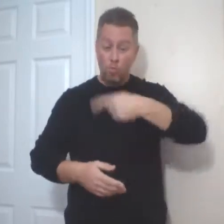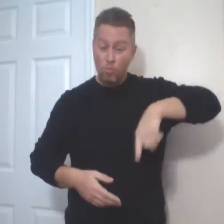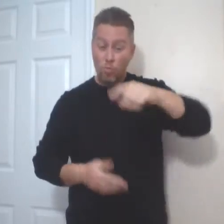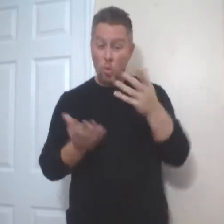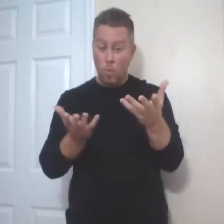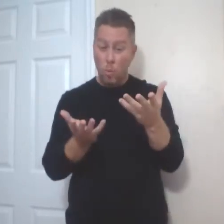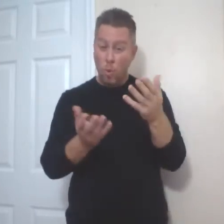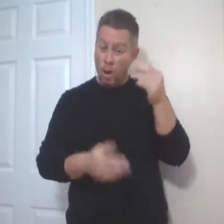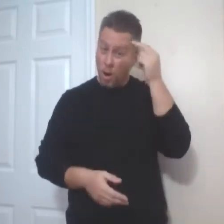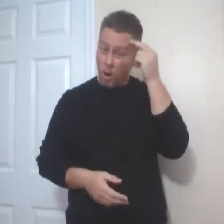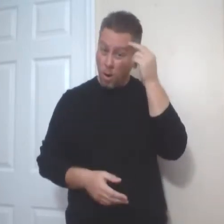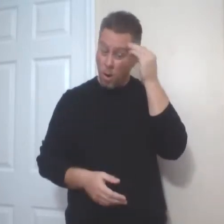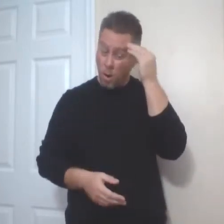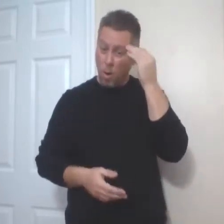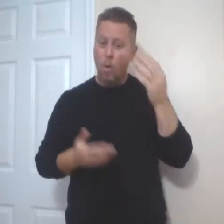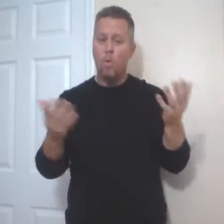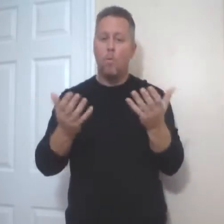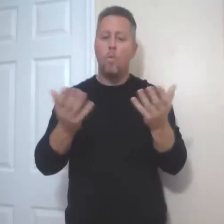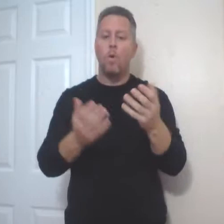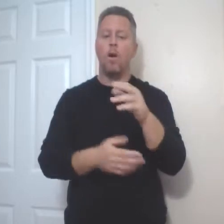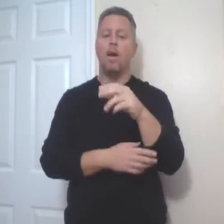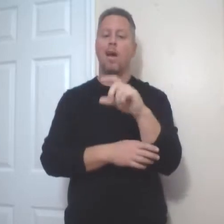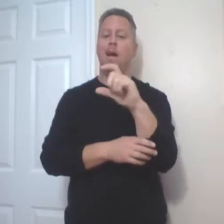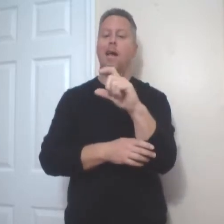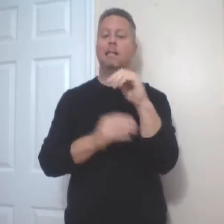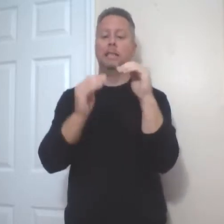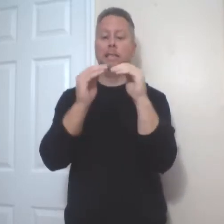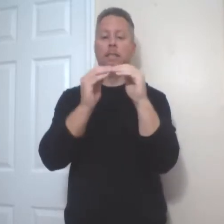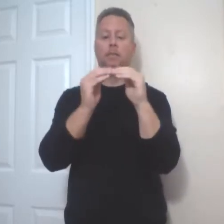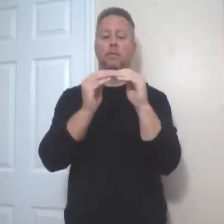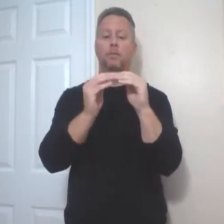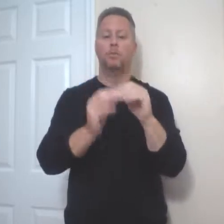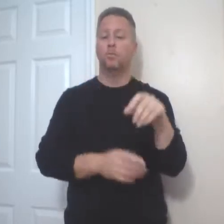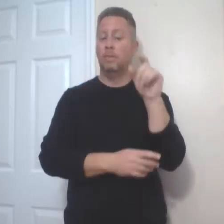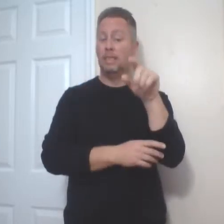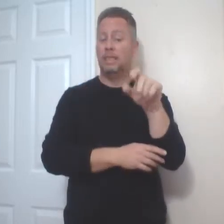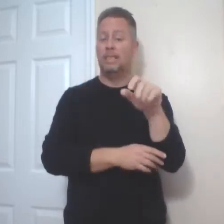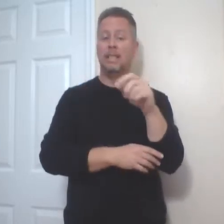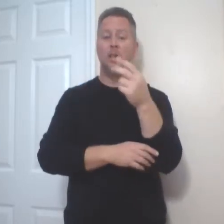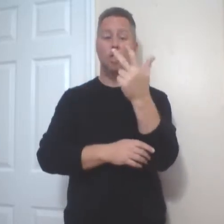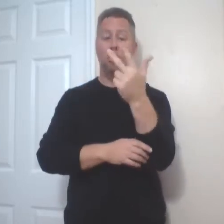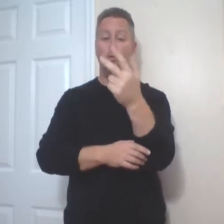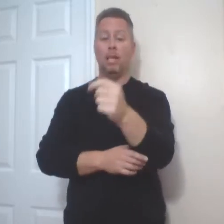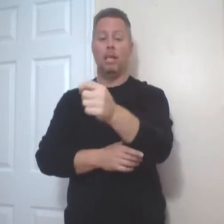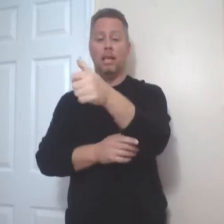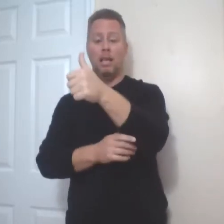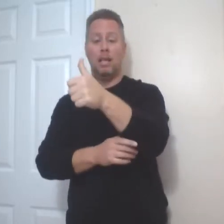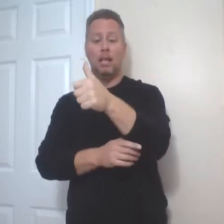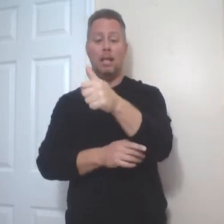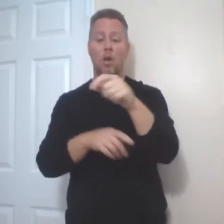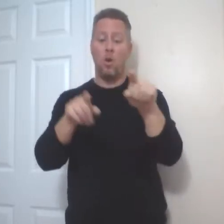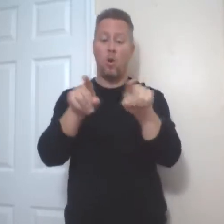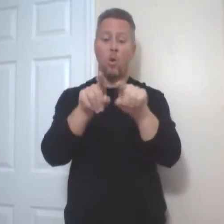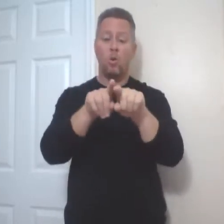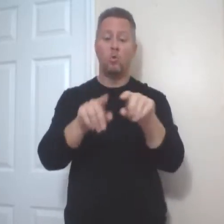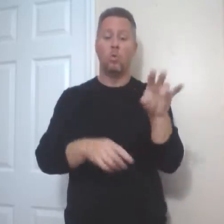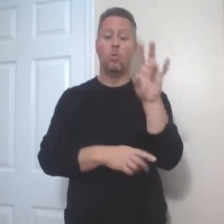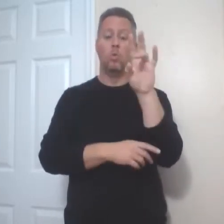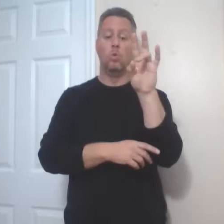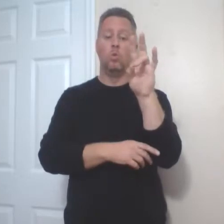So, we need to get rid of the 3, and we need to get rid of that minus 7. Now, here our first step is going to be to get